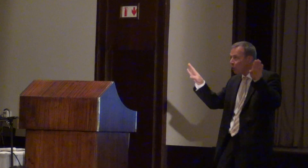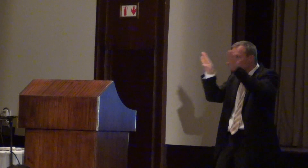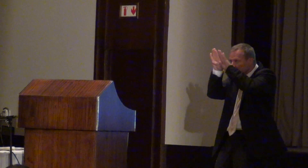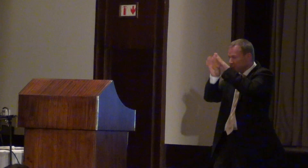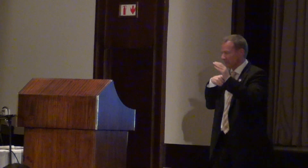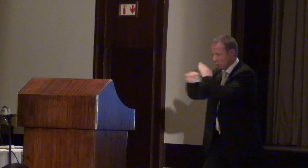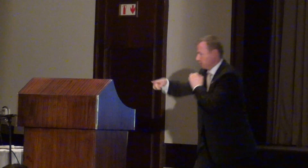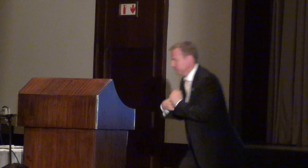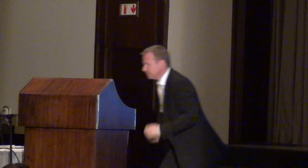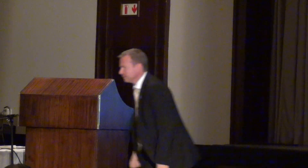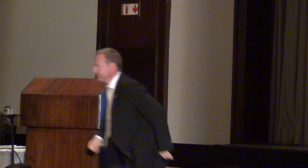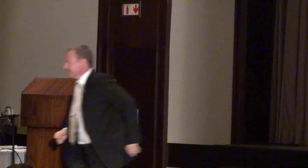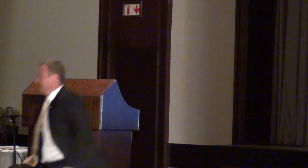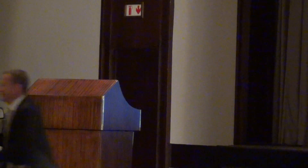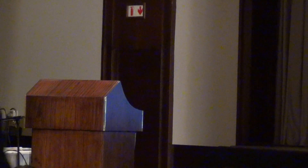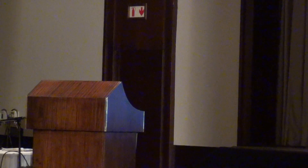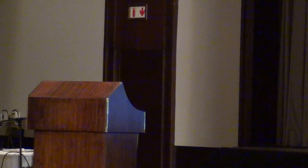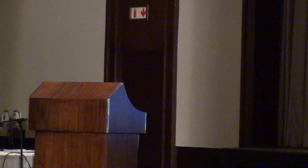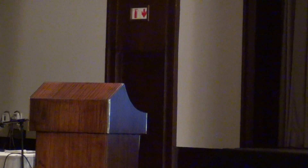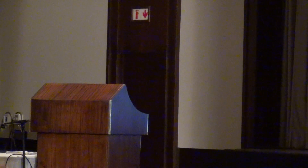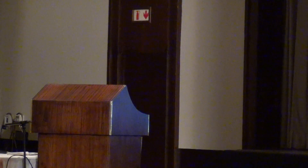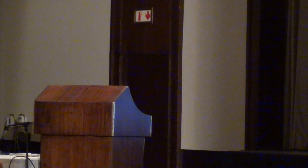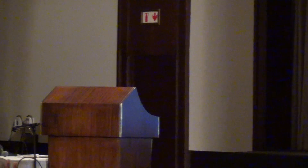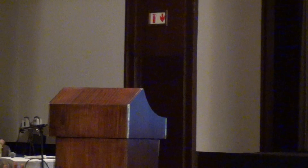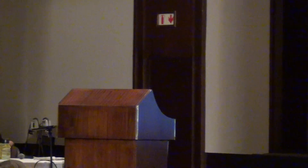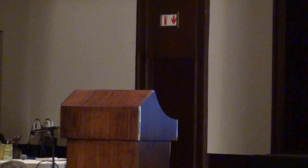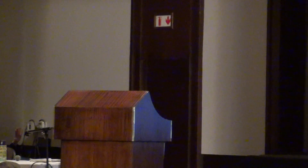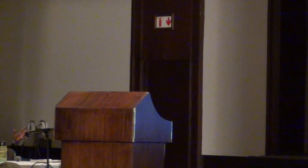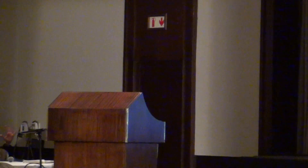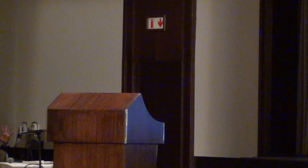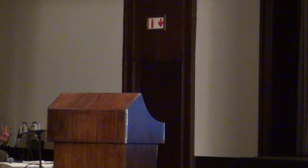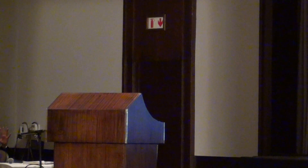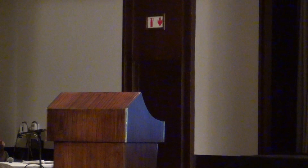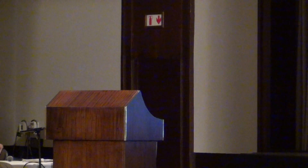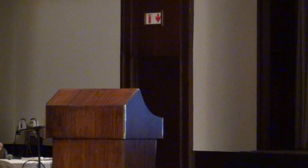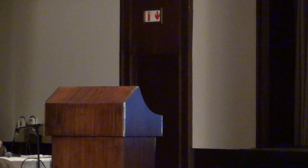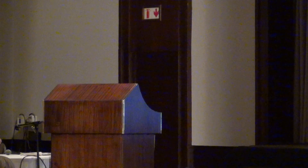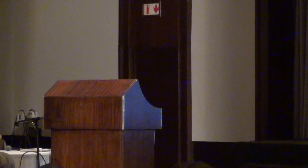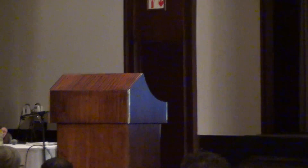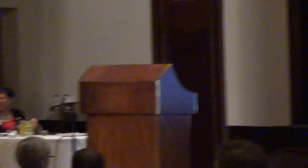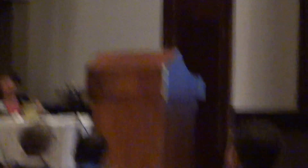So that can be used to effect change. And now my curtain's really closed.